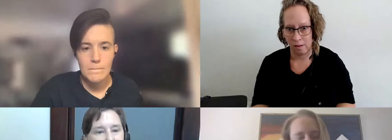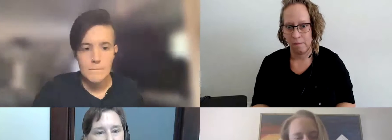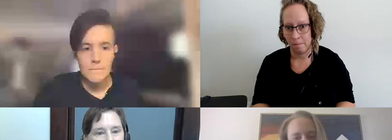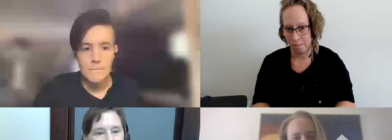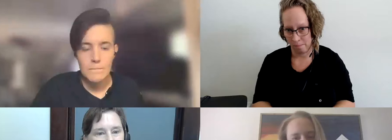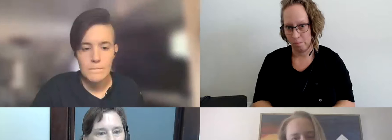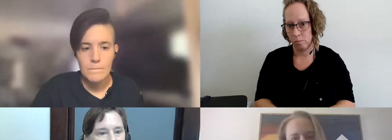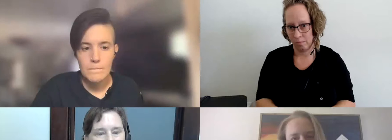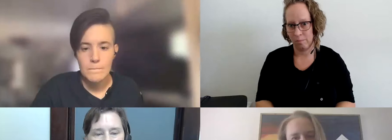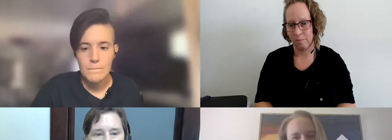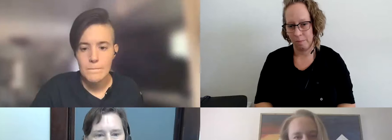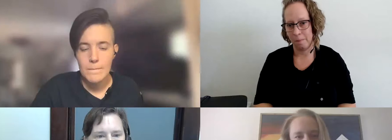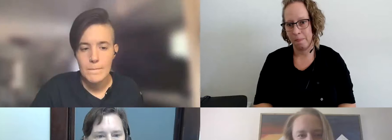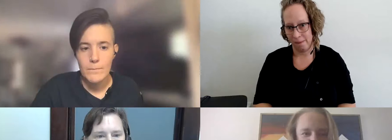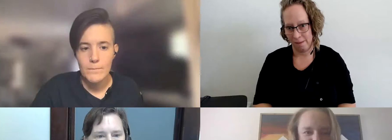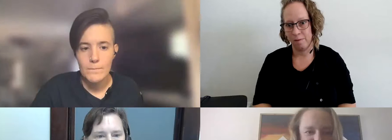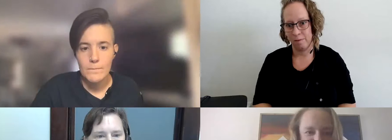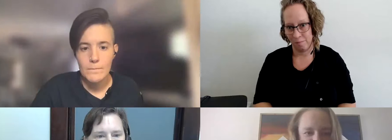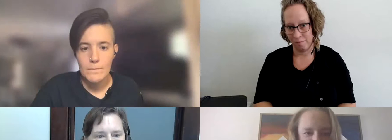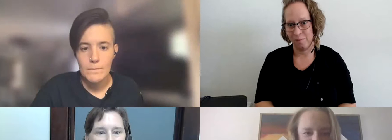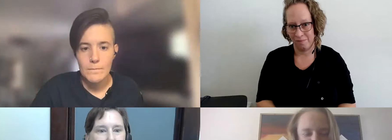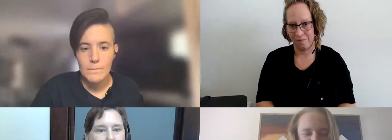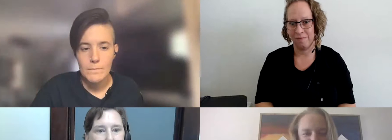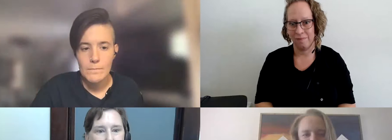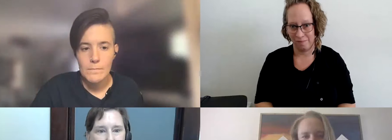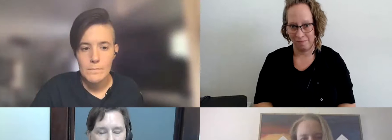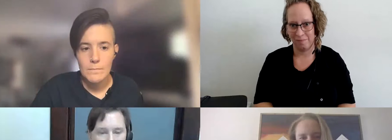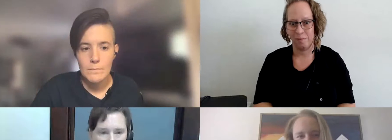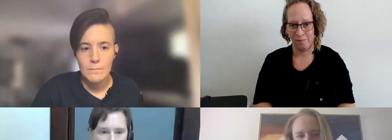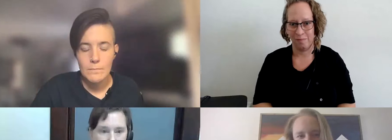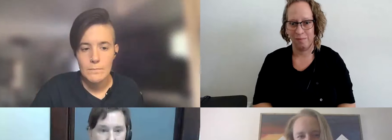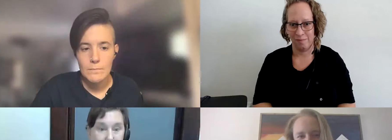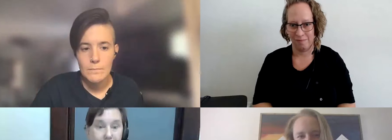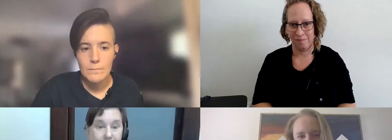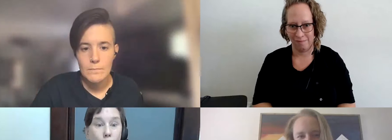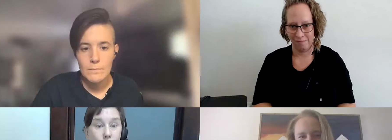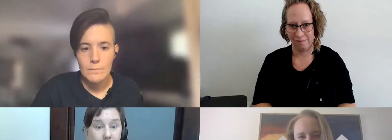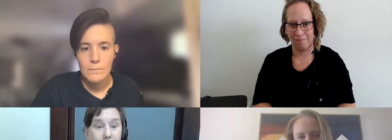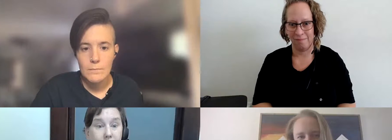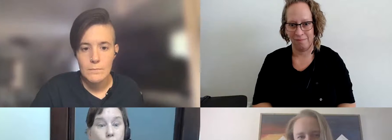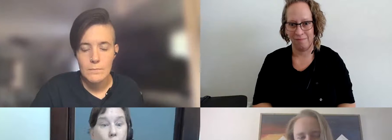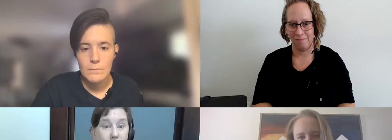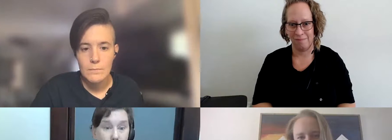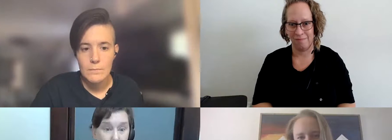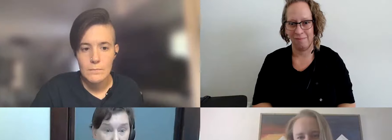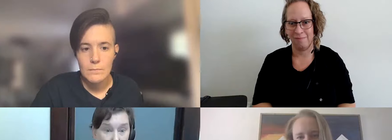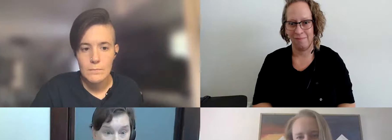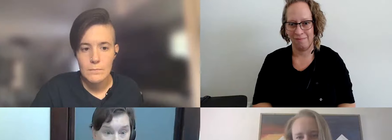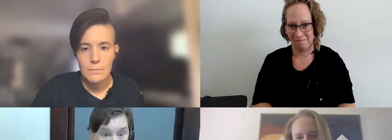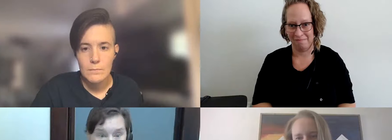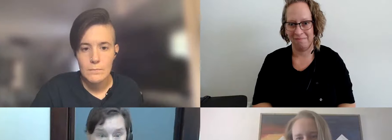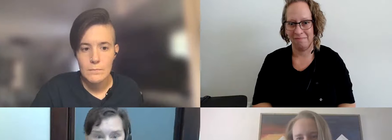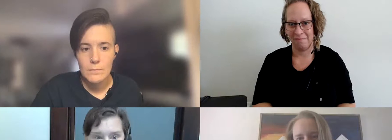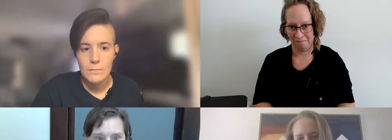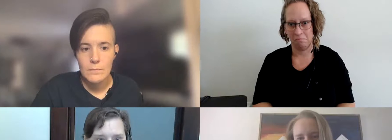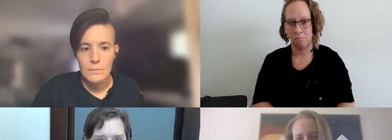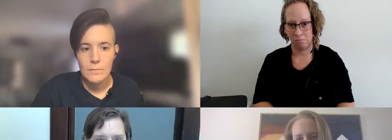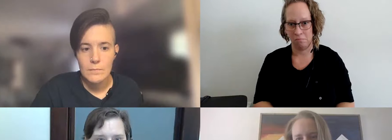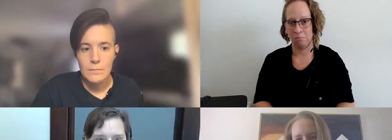And this is Kirsten speaking. The reason why I'm a little thrown off is I know there are 2 interpreters online and I only can see one of those interpreters.